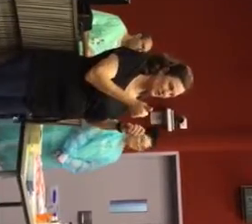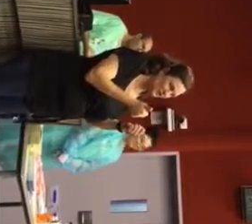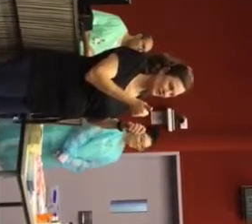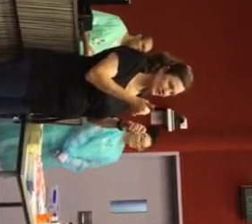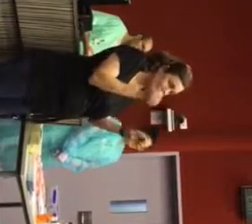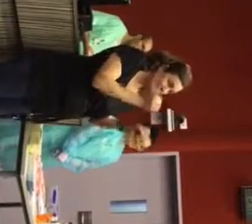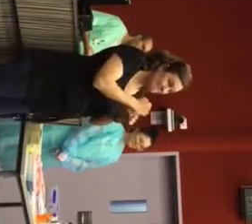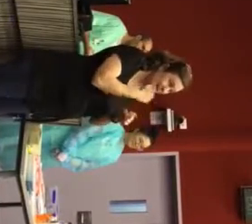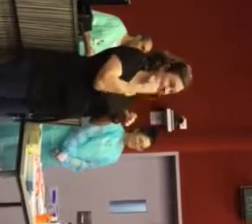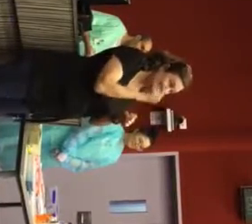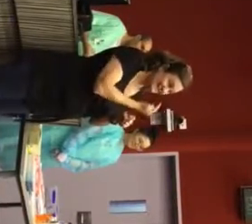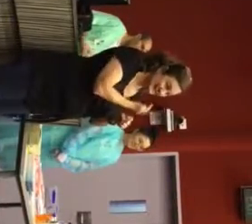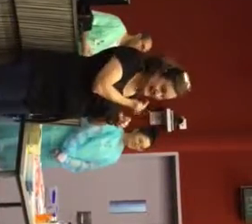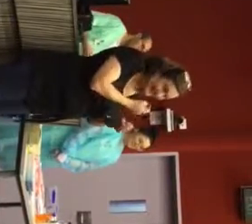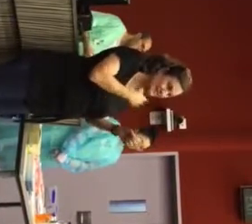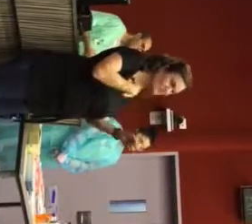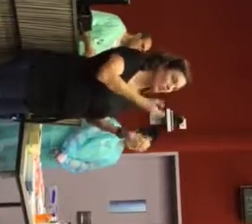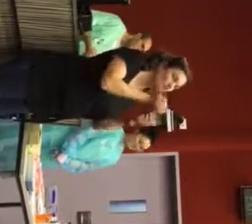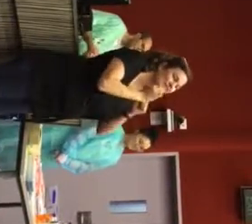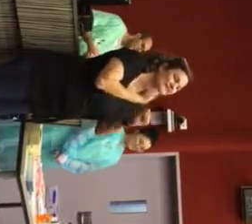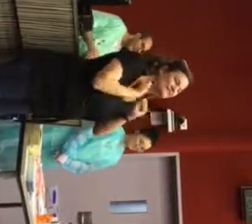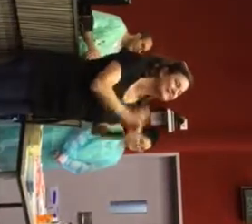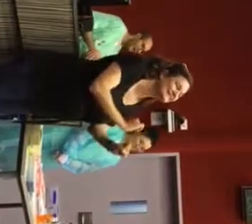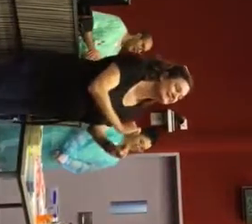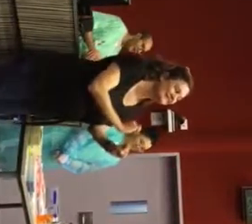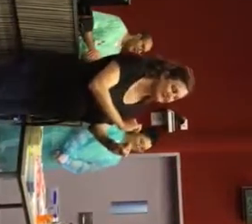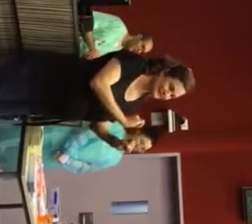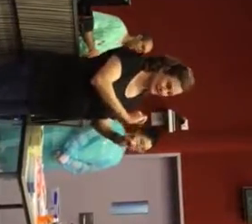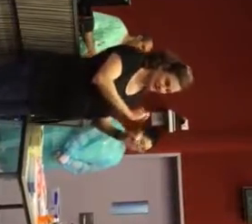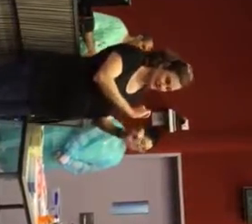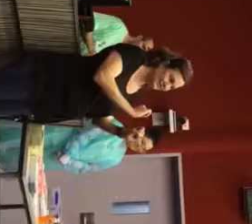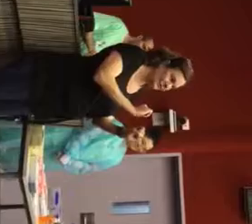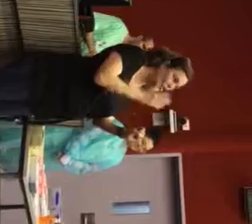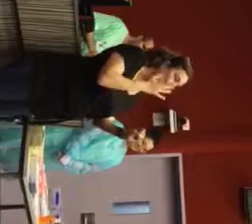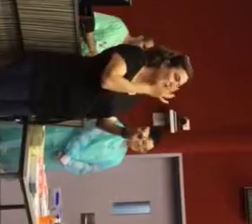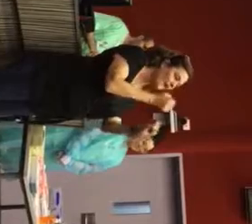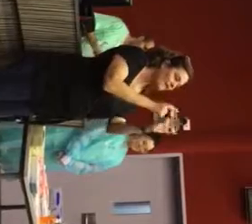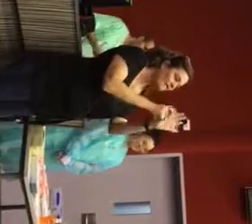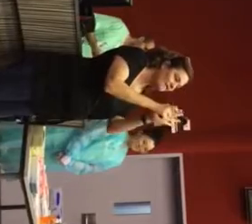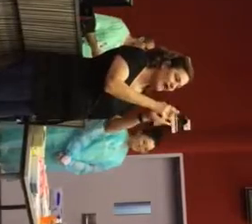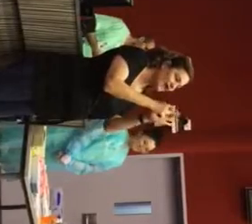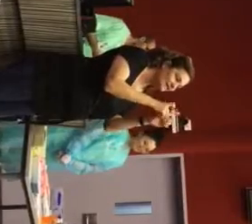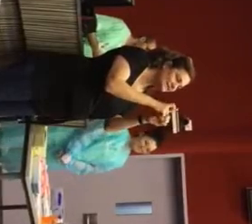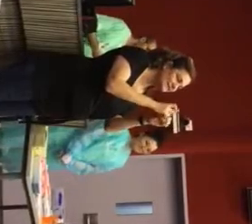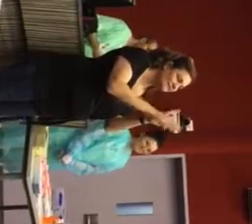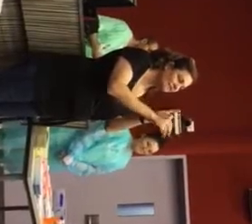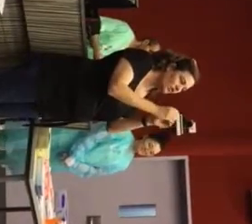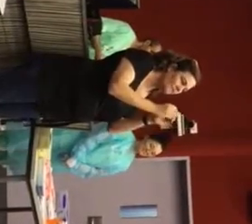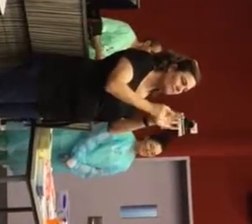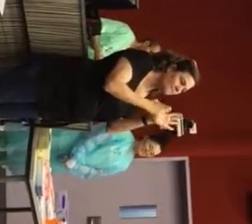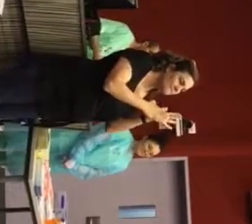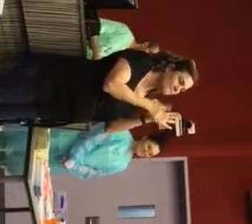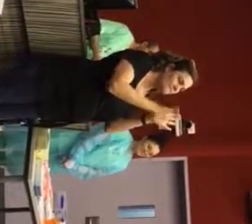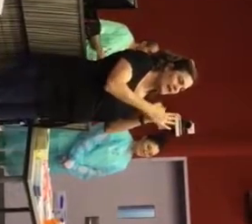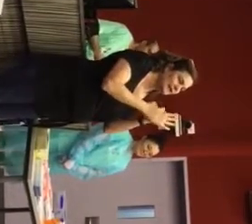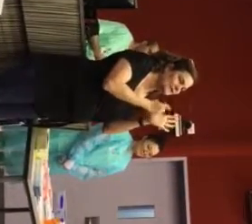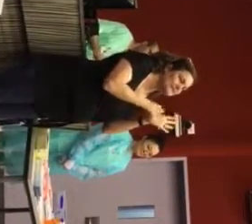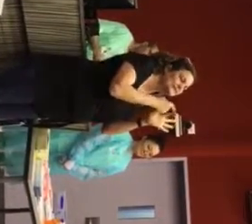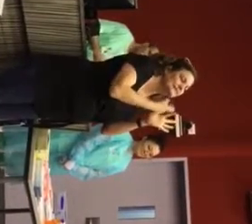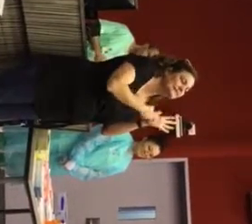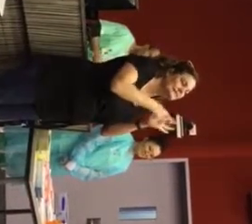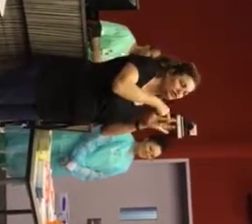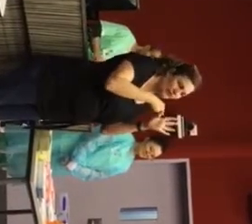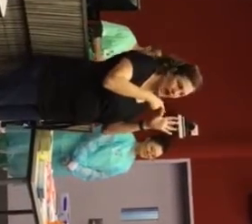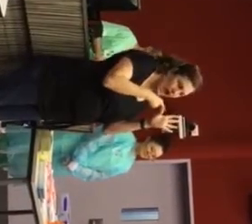teeth surface a lot more resistant to the acids produced by bacteria, so it's not eaten away as readily. That's